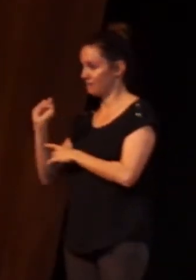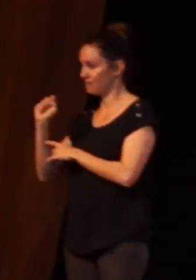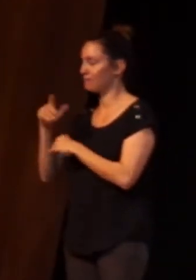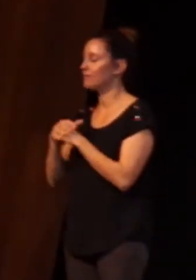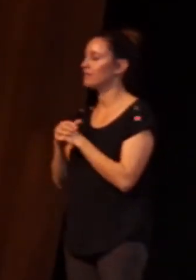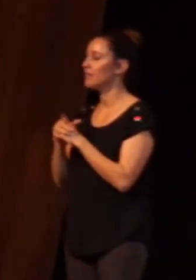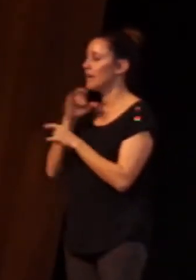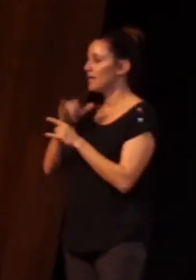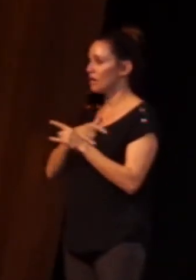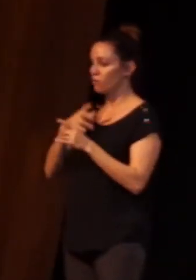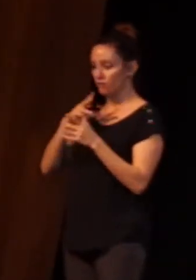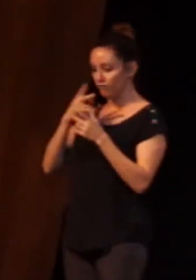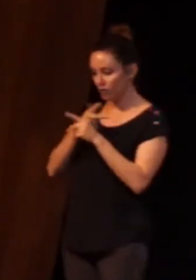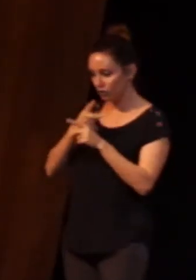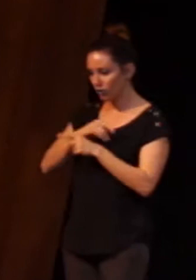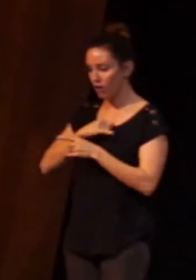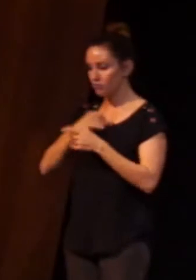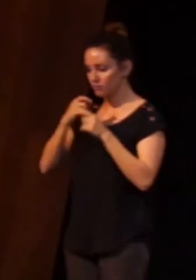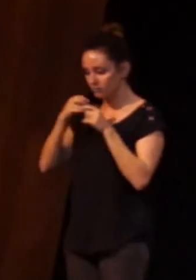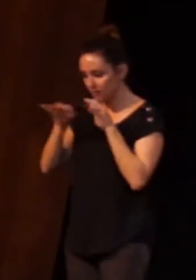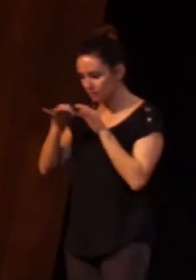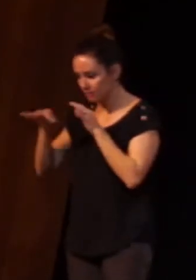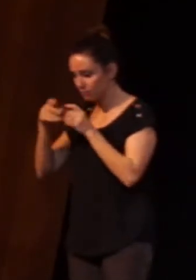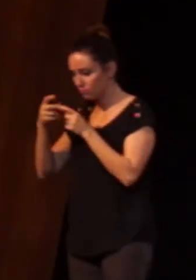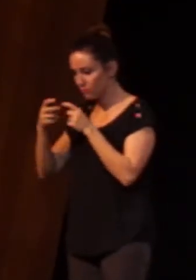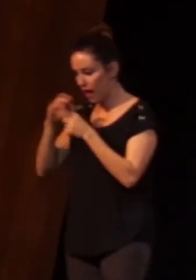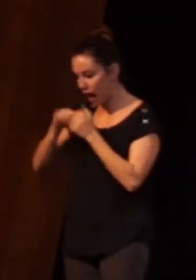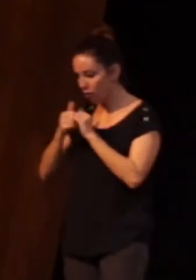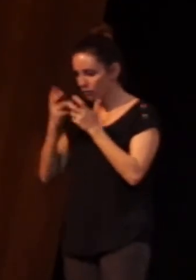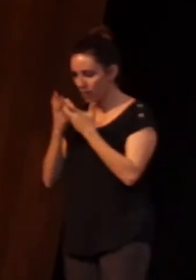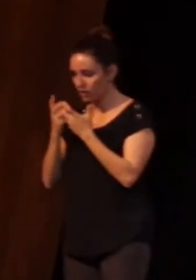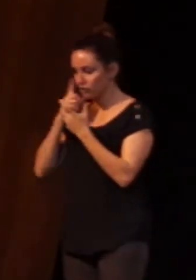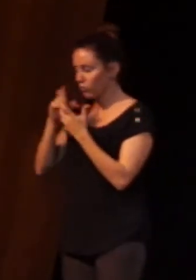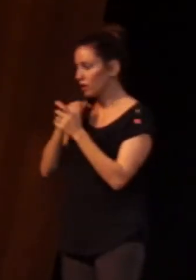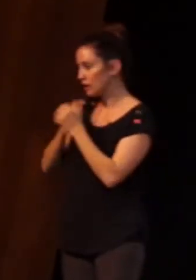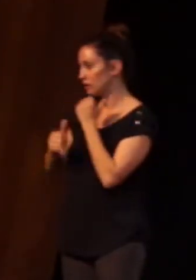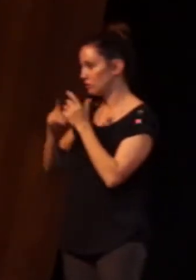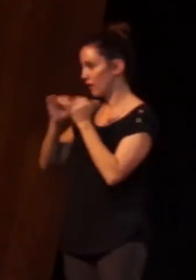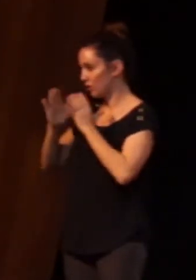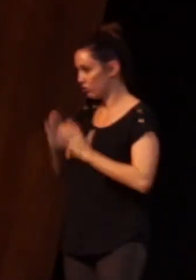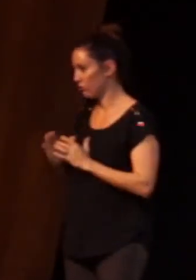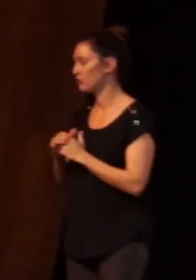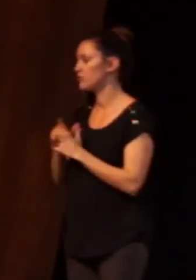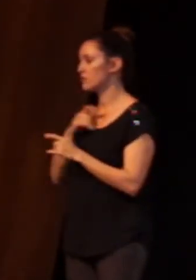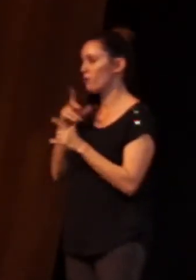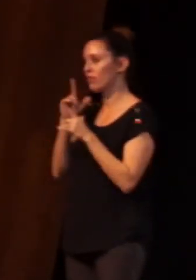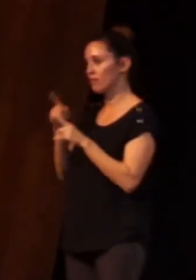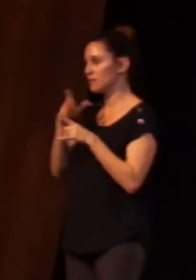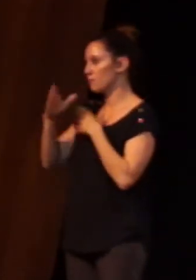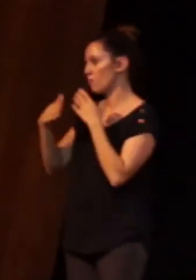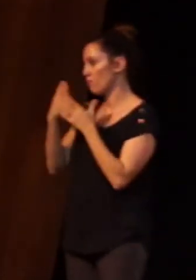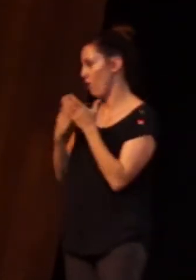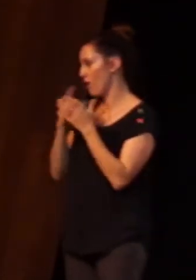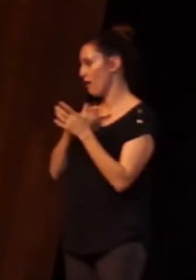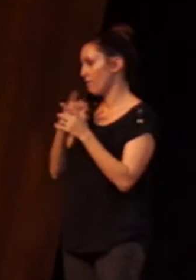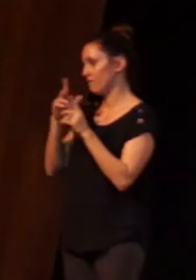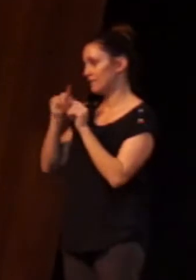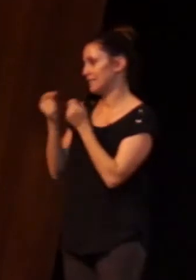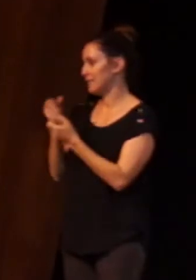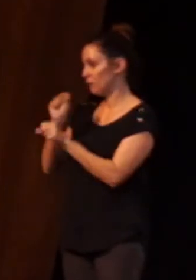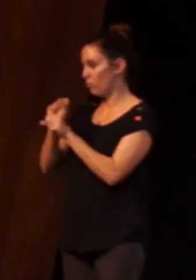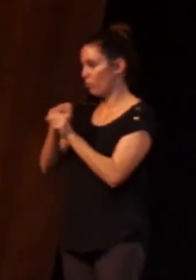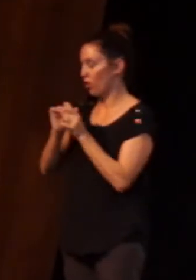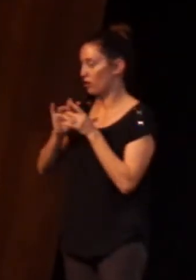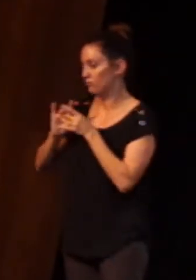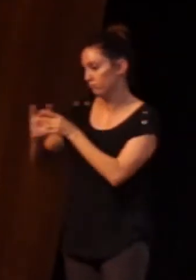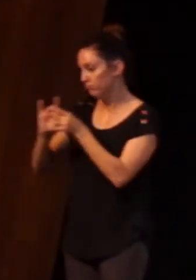down blocking for later reference. This experience highlighted the value of organization and teamwork, and especially the importance of being